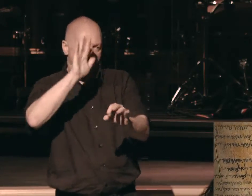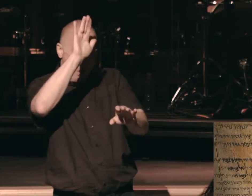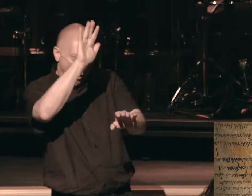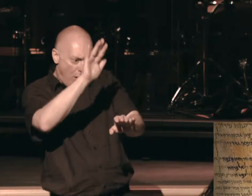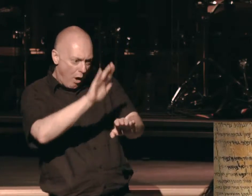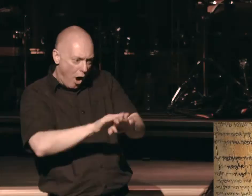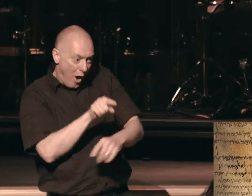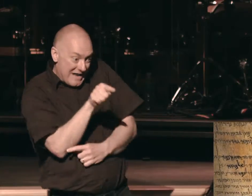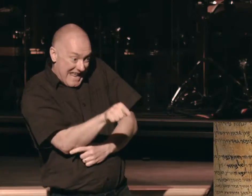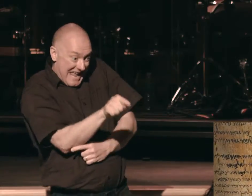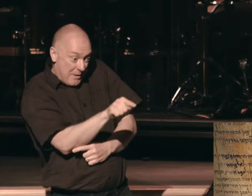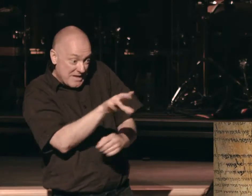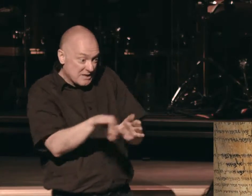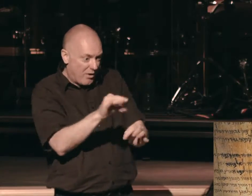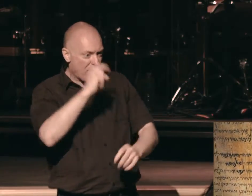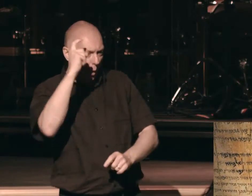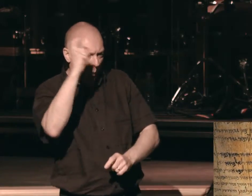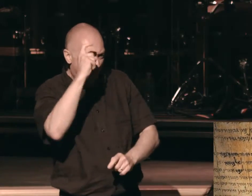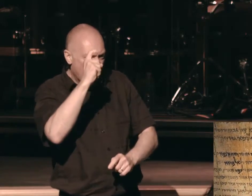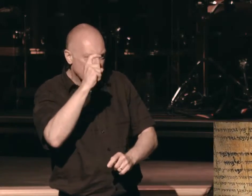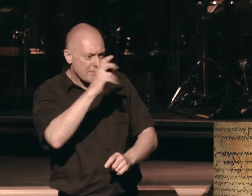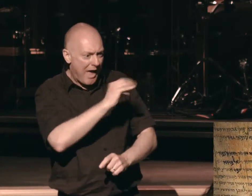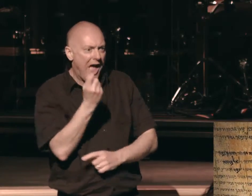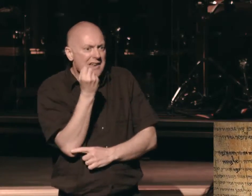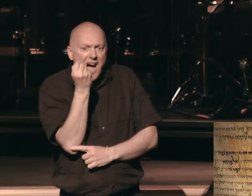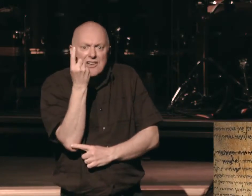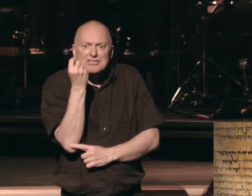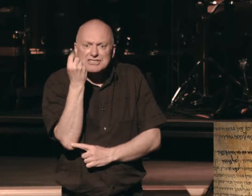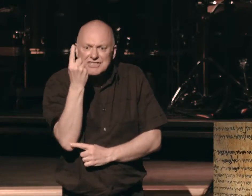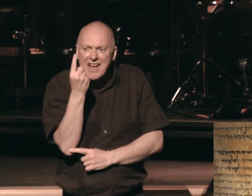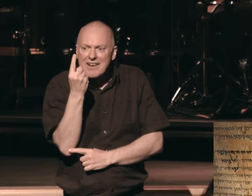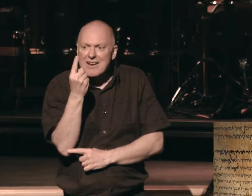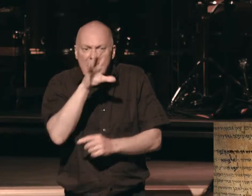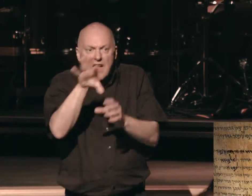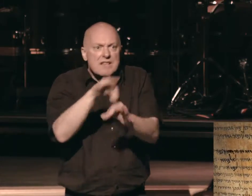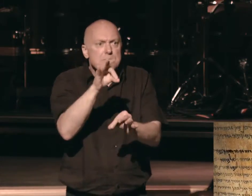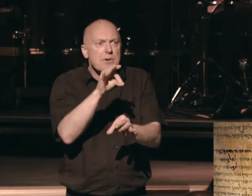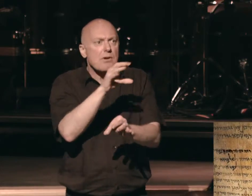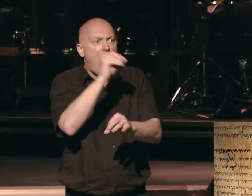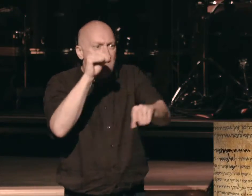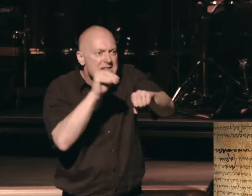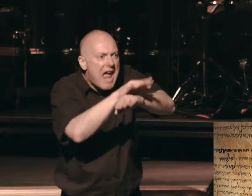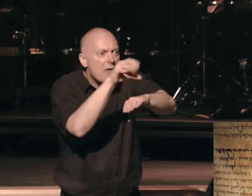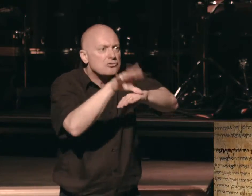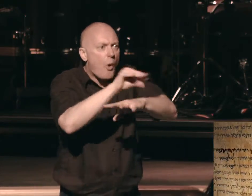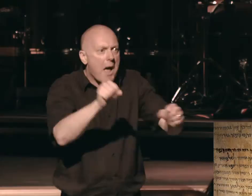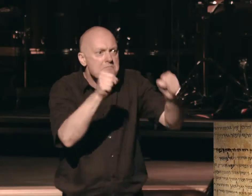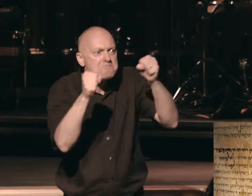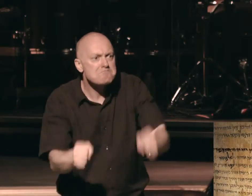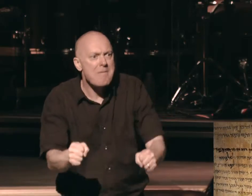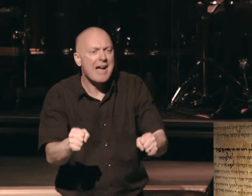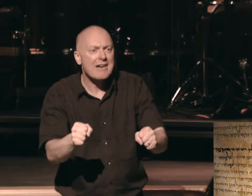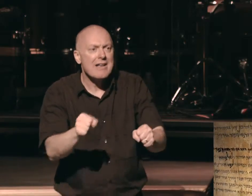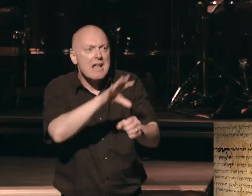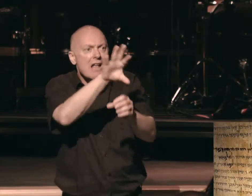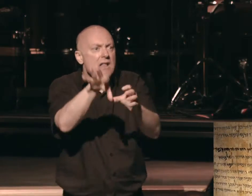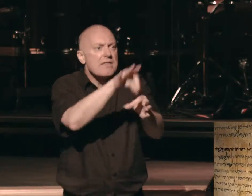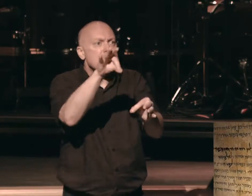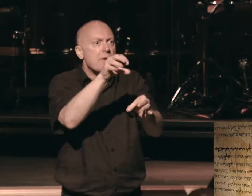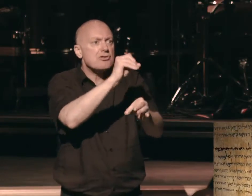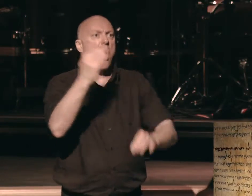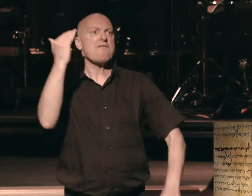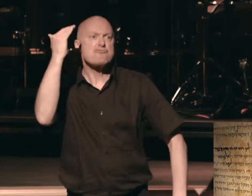shall rest upon him, the Spirit of wisdom and understanding, the Spirit of counsel and